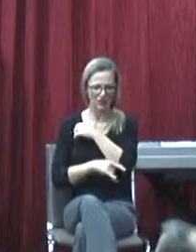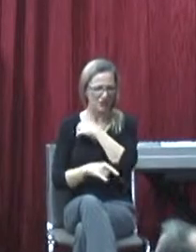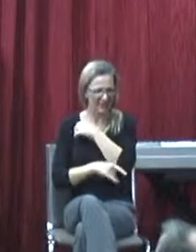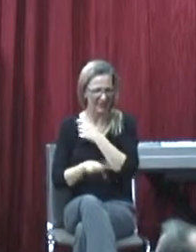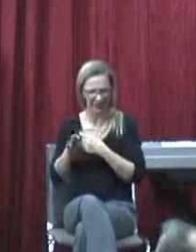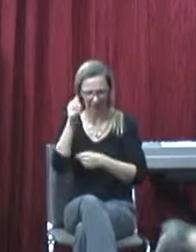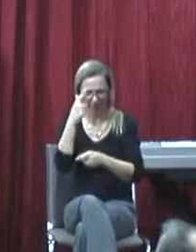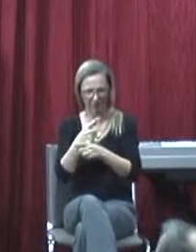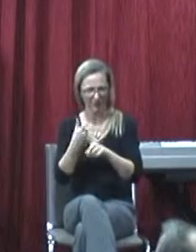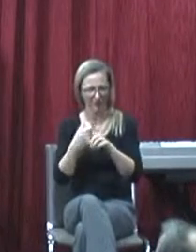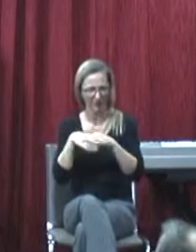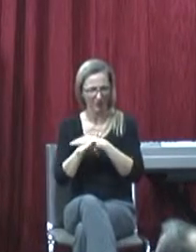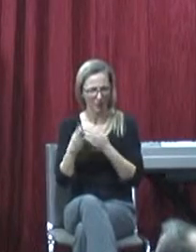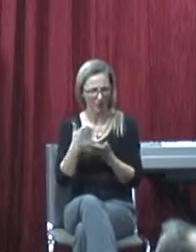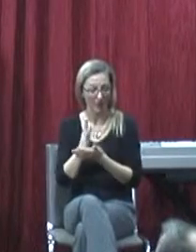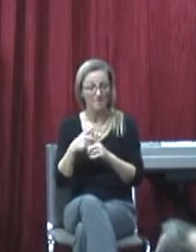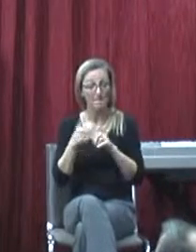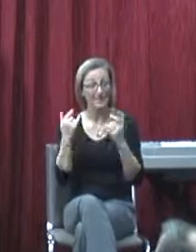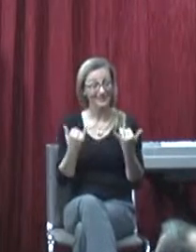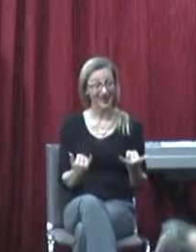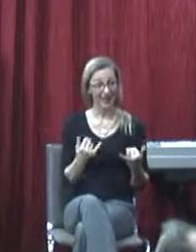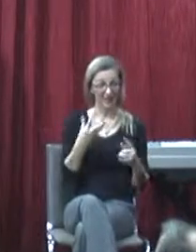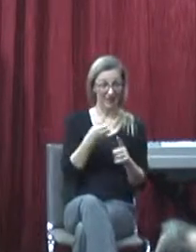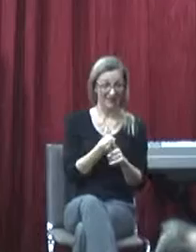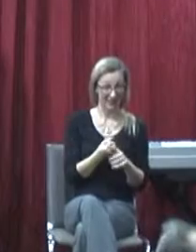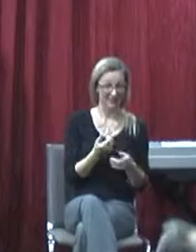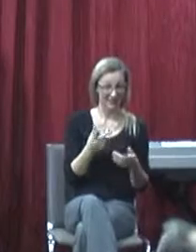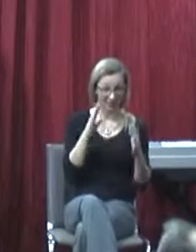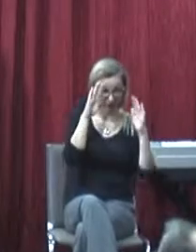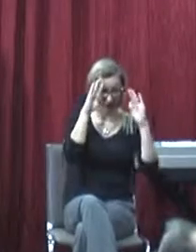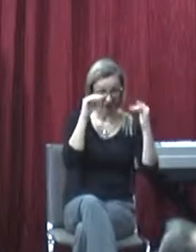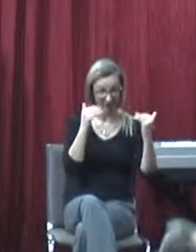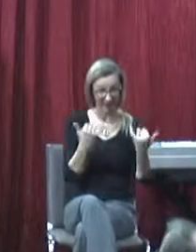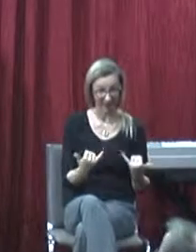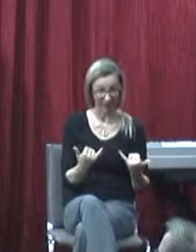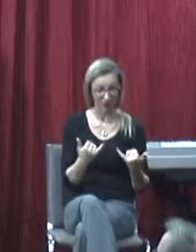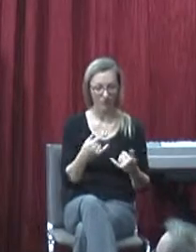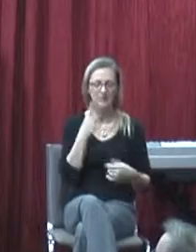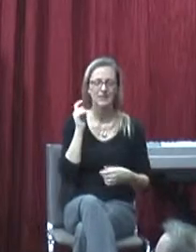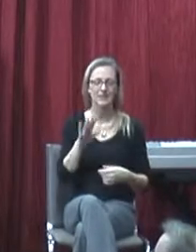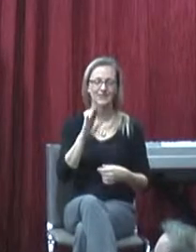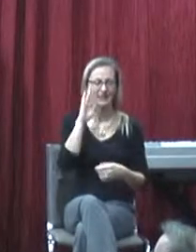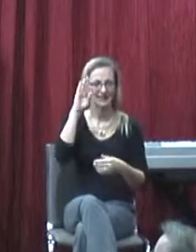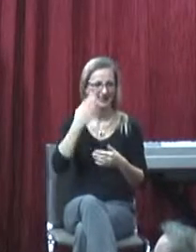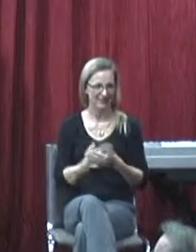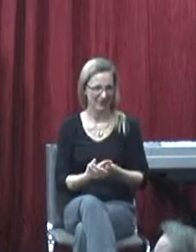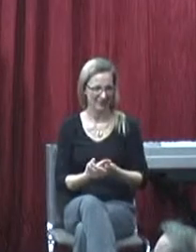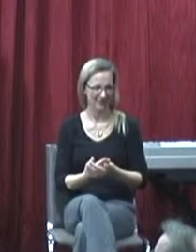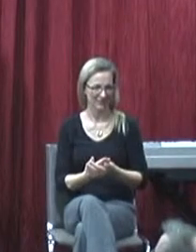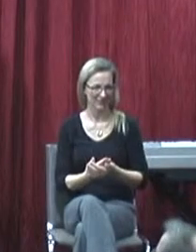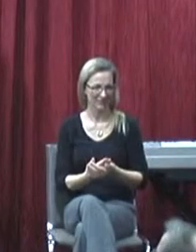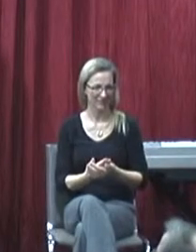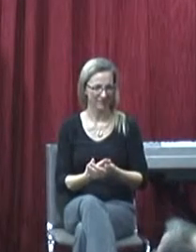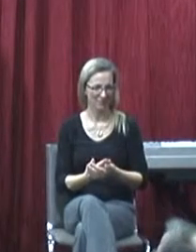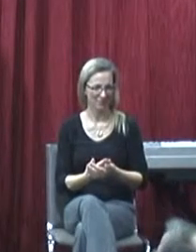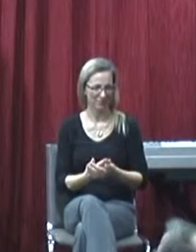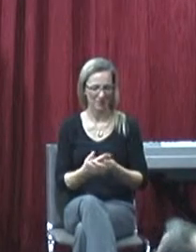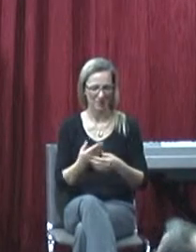the attack he expected now was due to his sons making him a stench among the neighbors of the